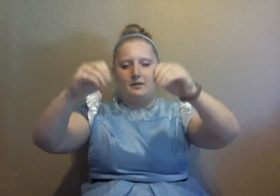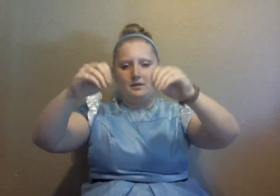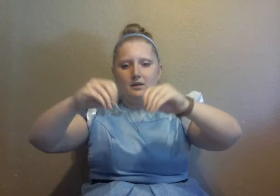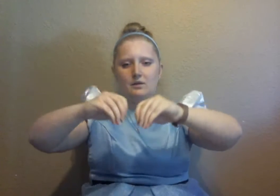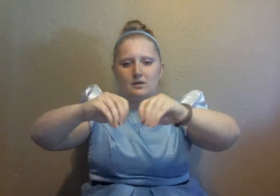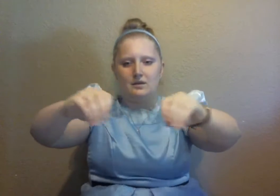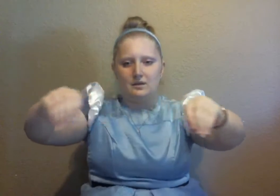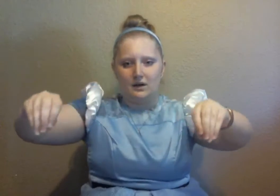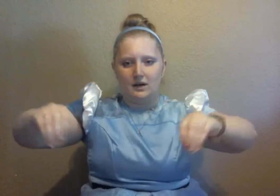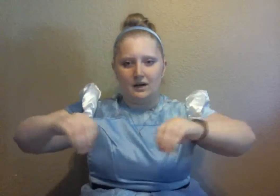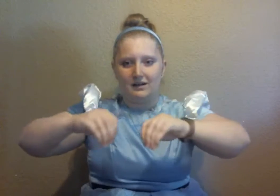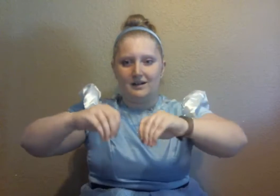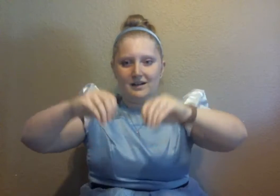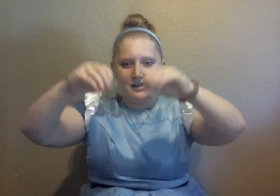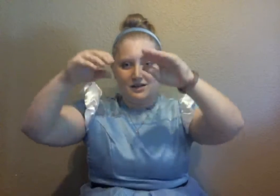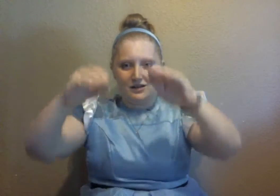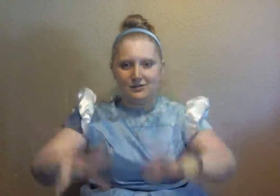So, circle, throw.